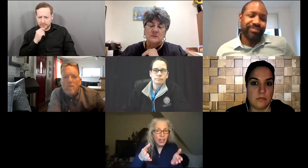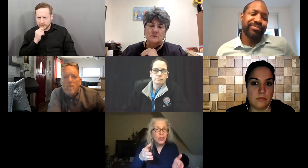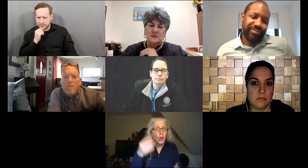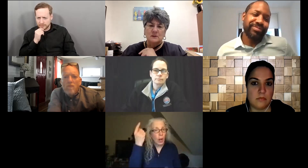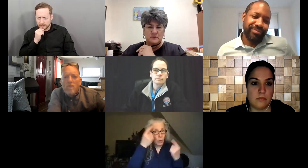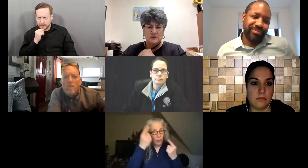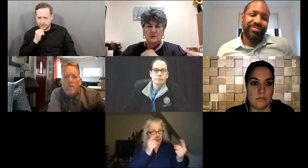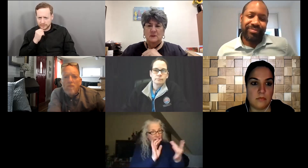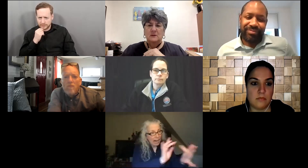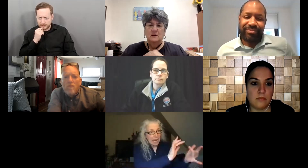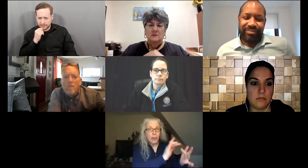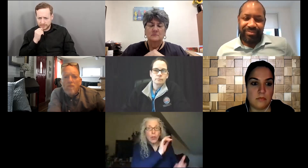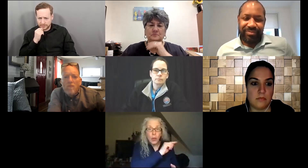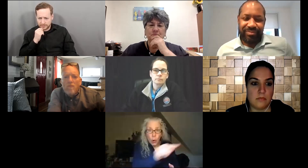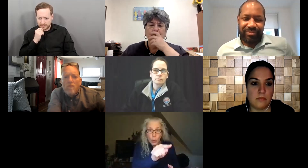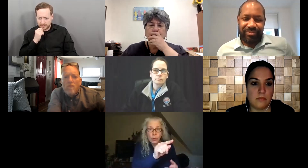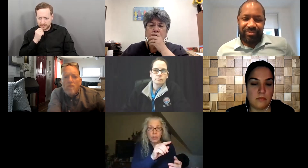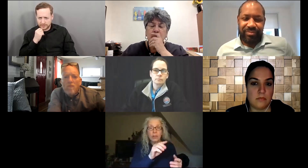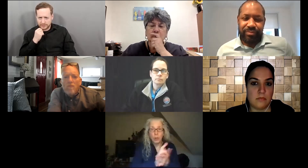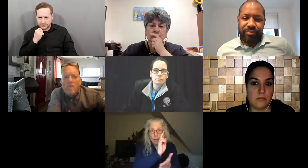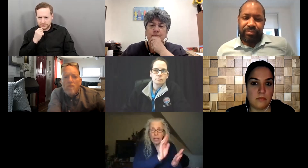students themselves?